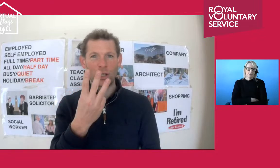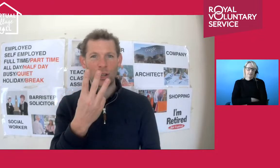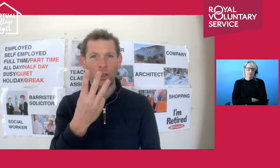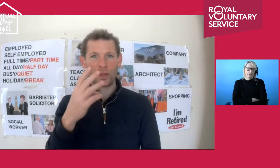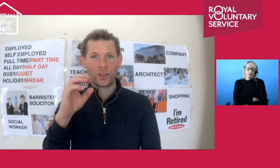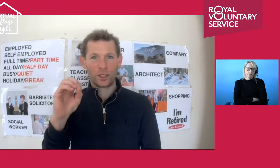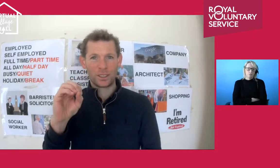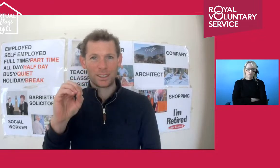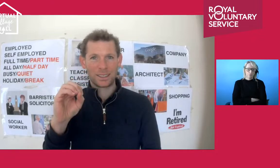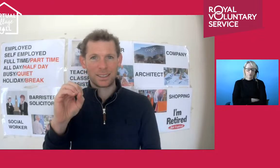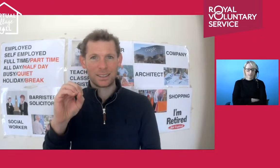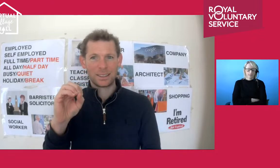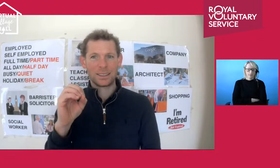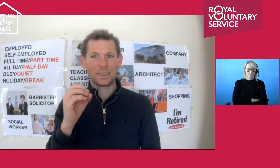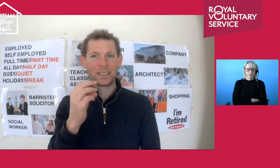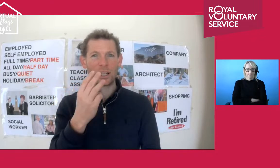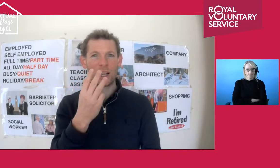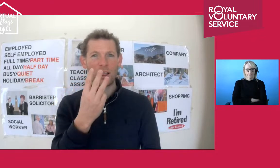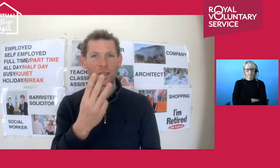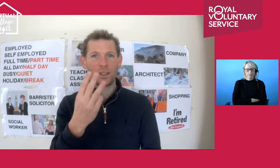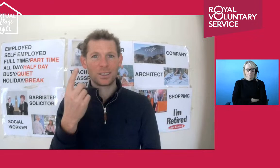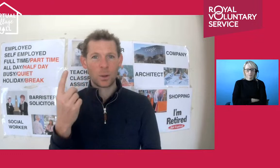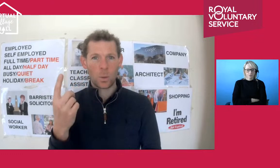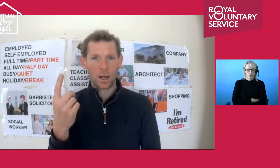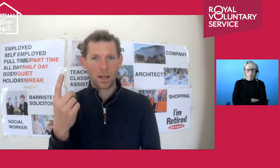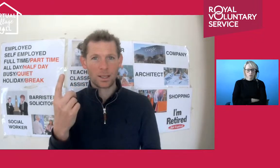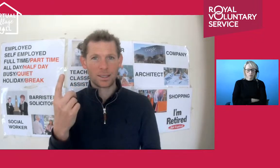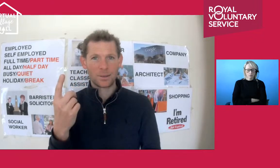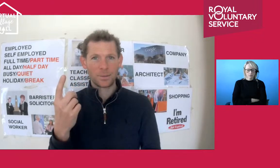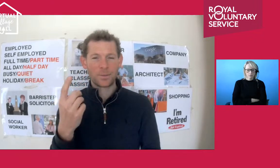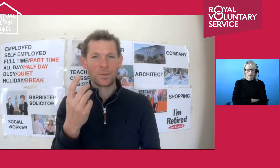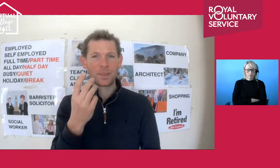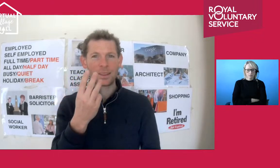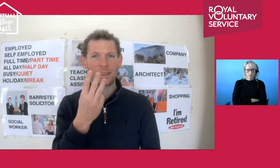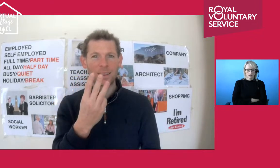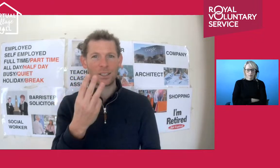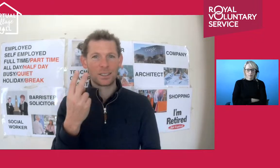29, 30, 31,